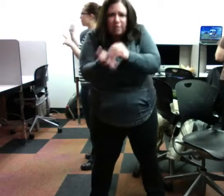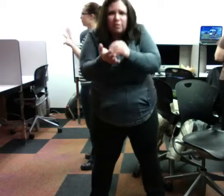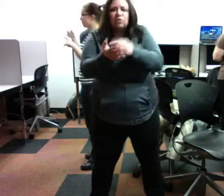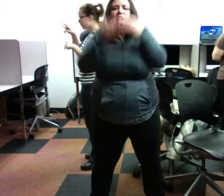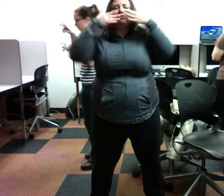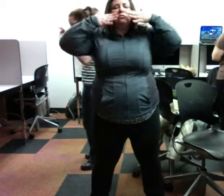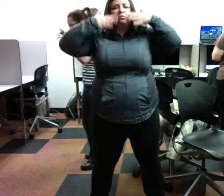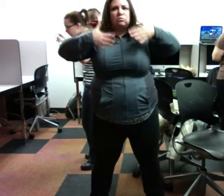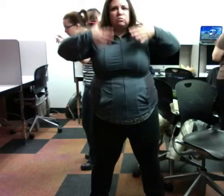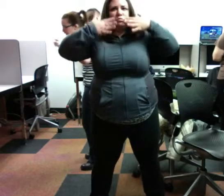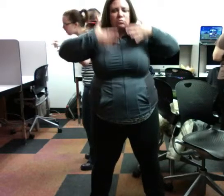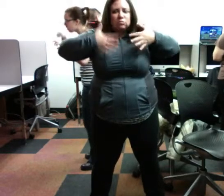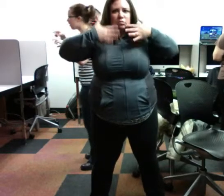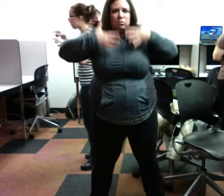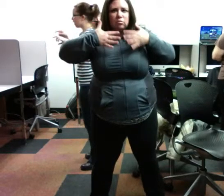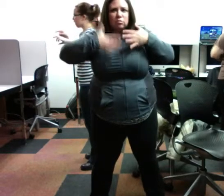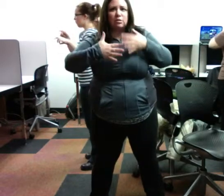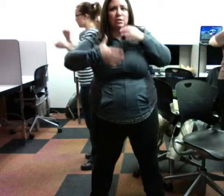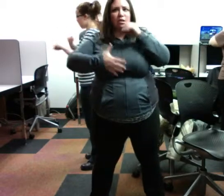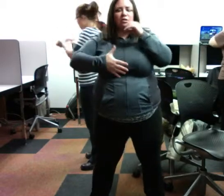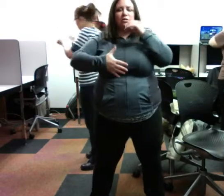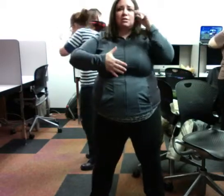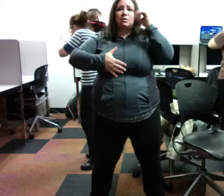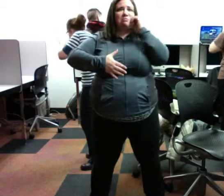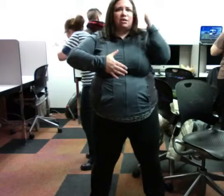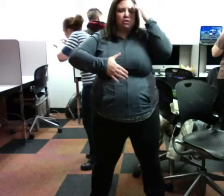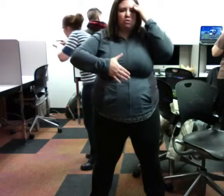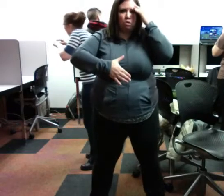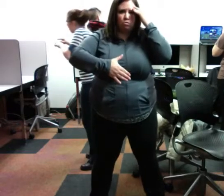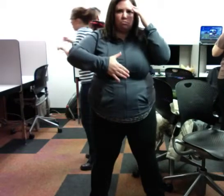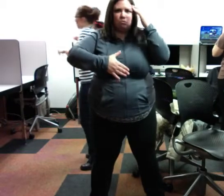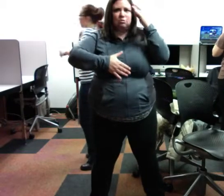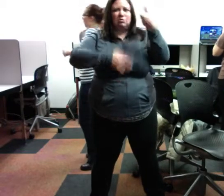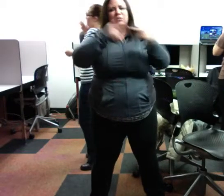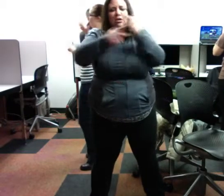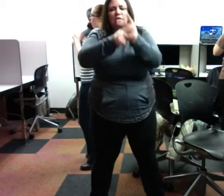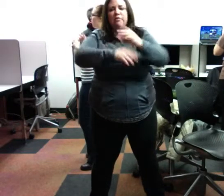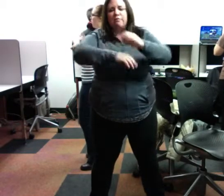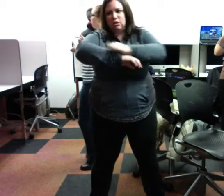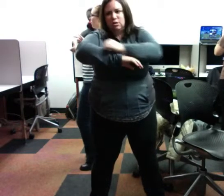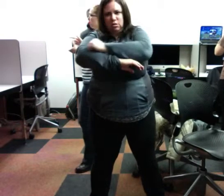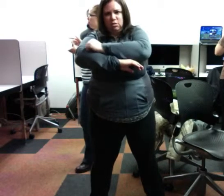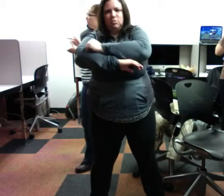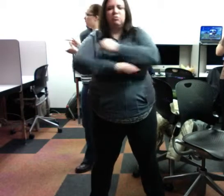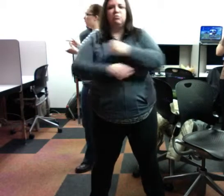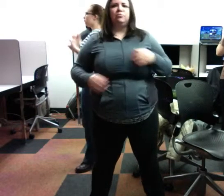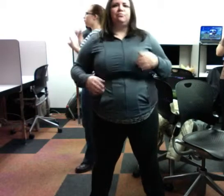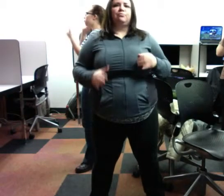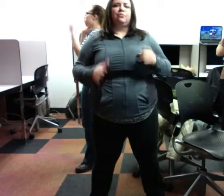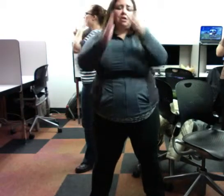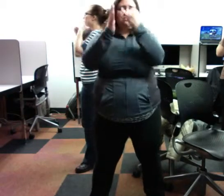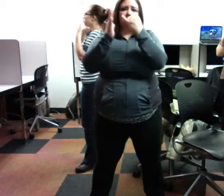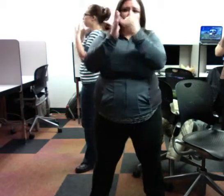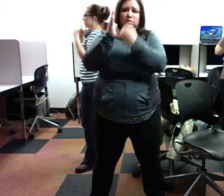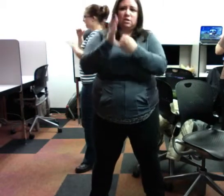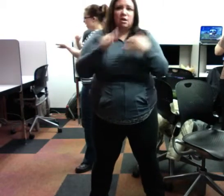rare form of pancreatic cancer that is curable with surgery. I had the surgery, and thankfully, I'm fine now.